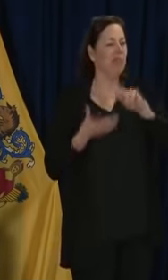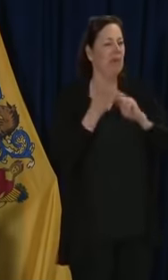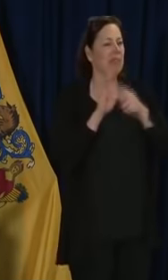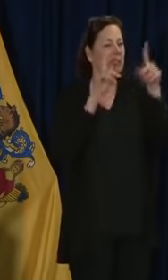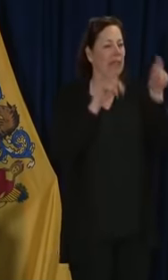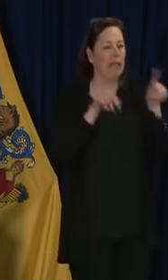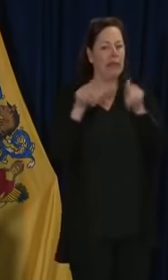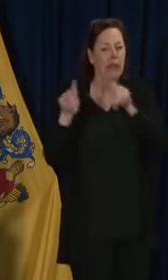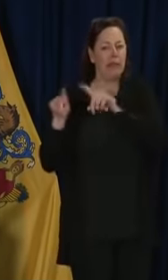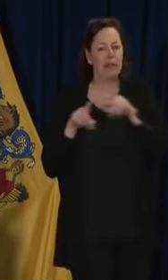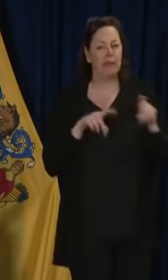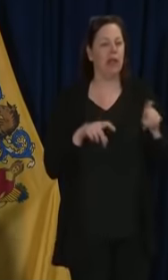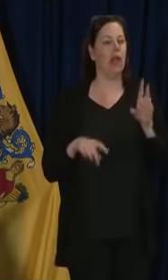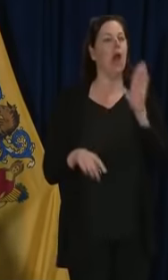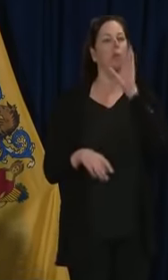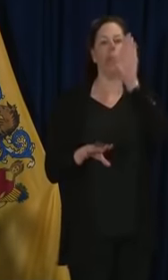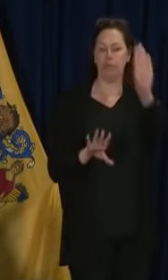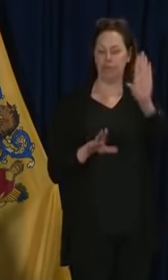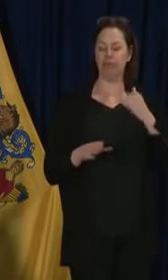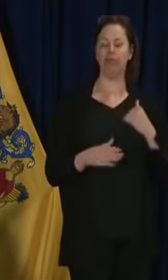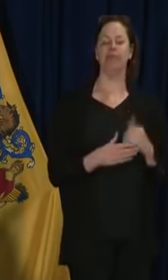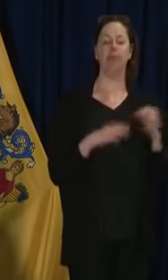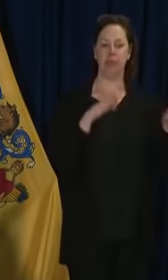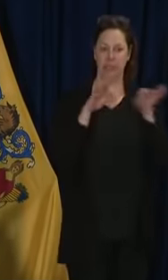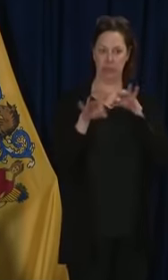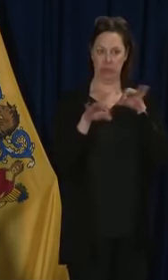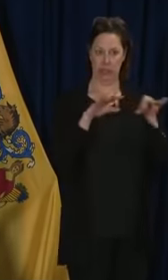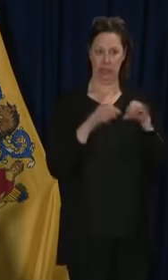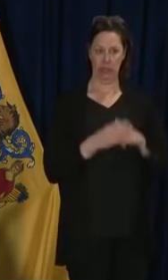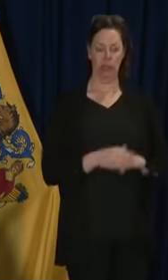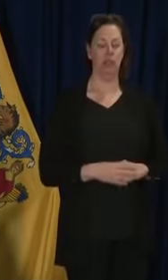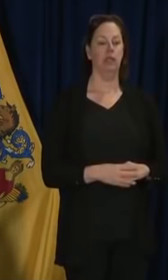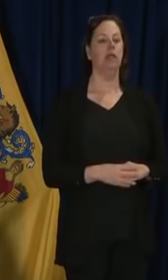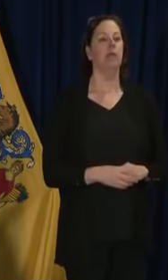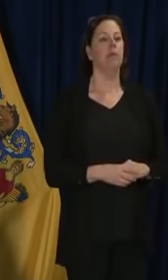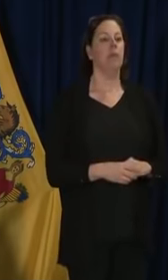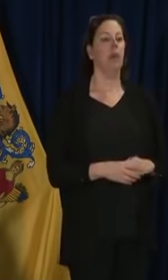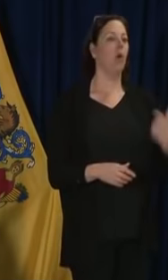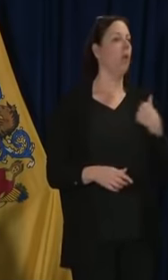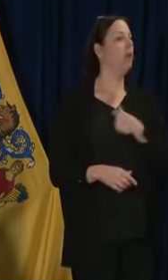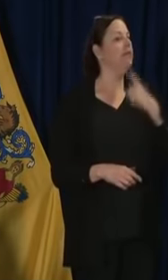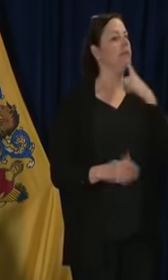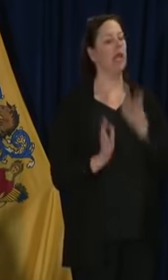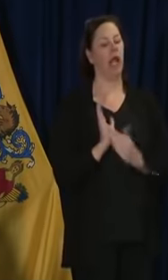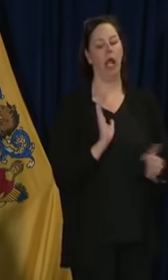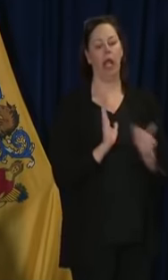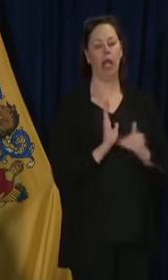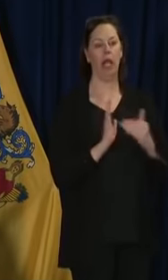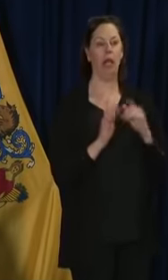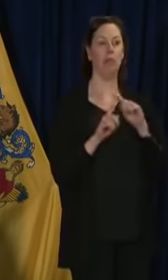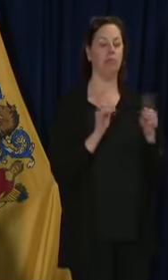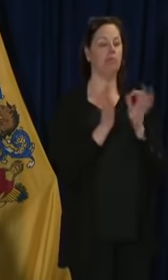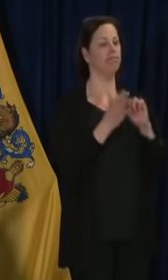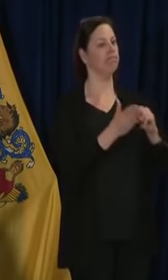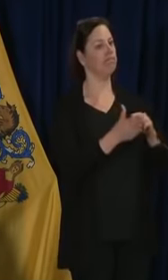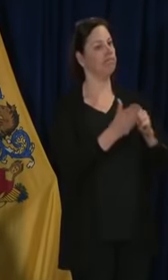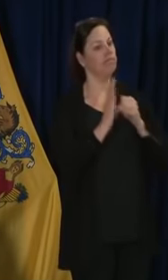comments, and I'm going to ask Judy and Pat to each weigh in. Let me repeat something that we've repeated over the weekend and on